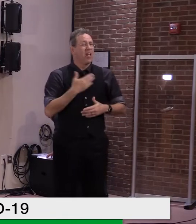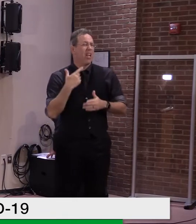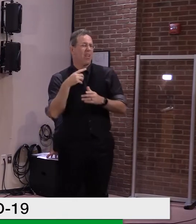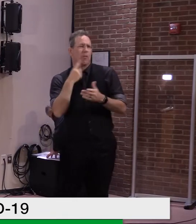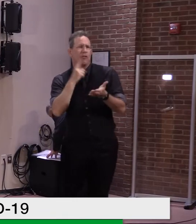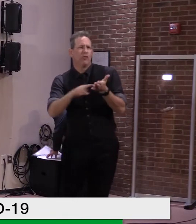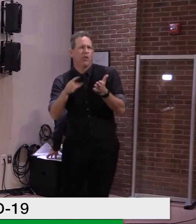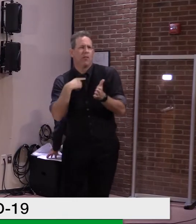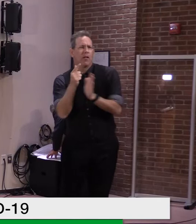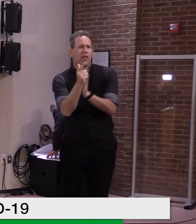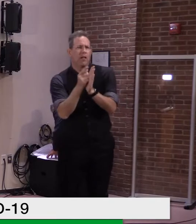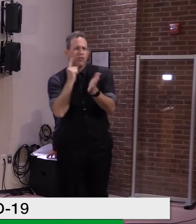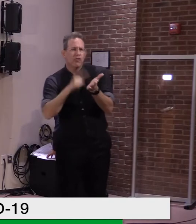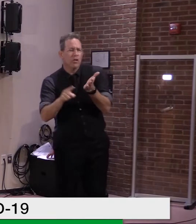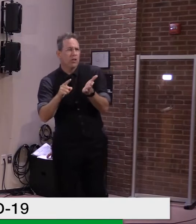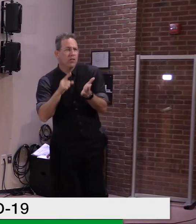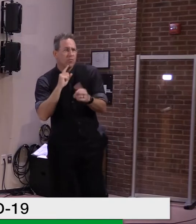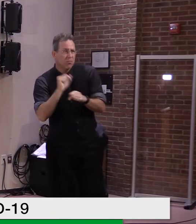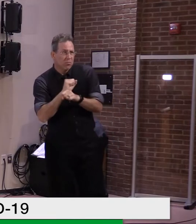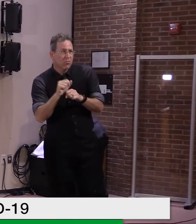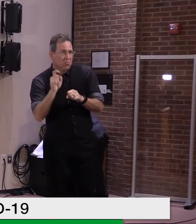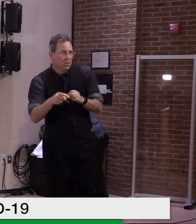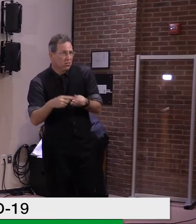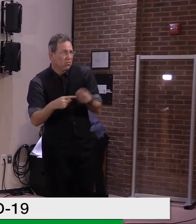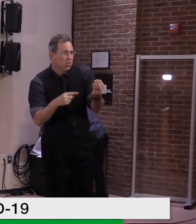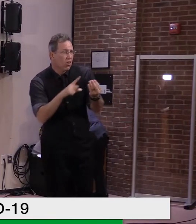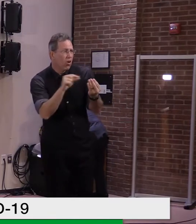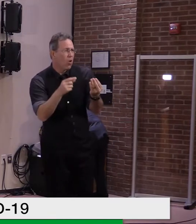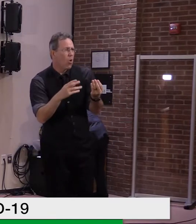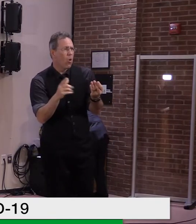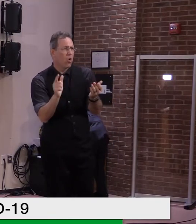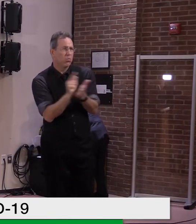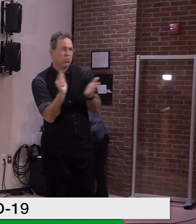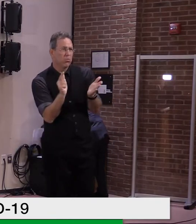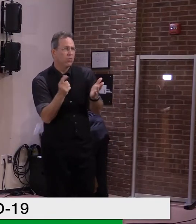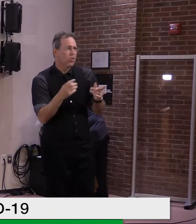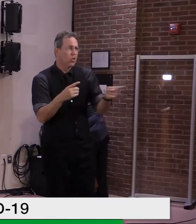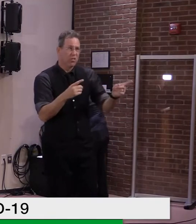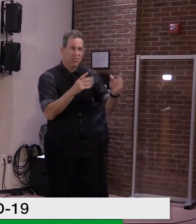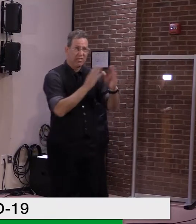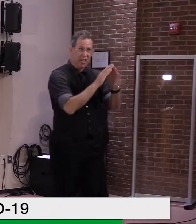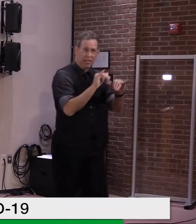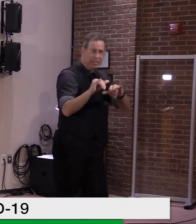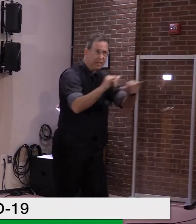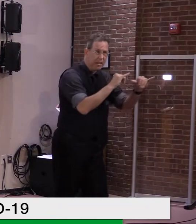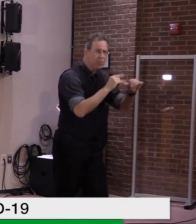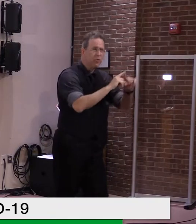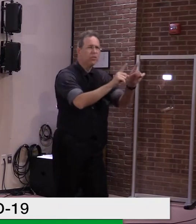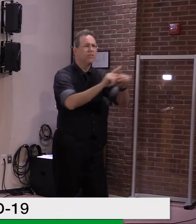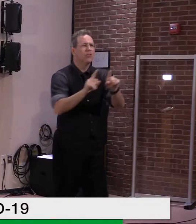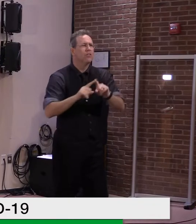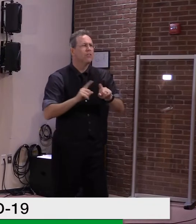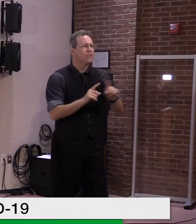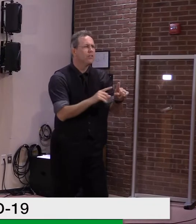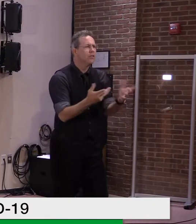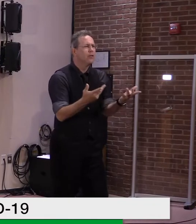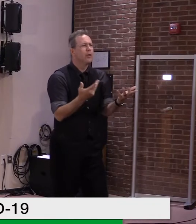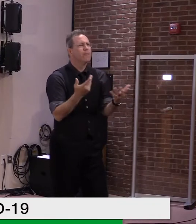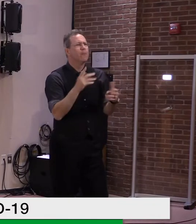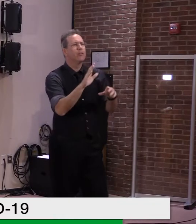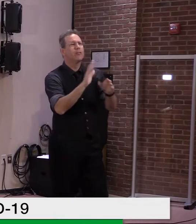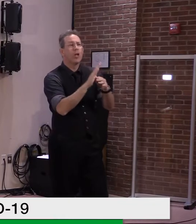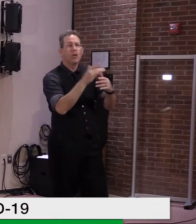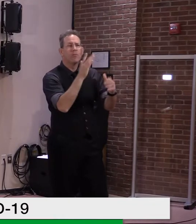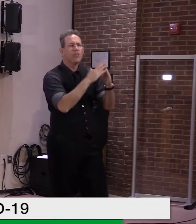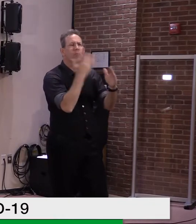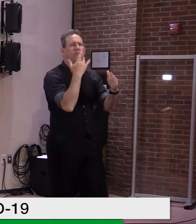will have a difference of opinion, but from my perspective, no, they won't be able to do that unless they declare some sort of health emergency.